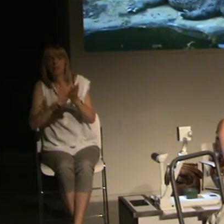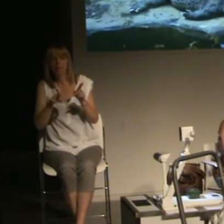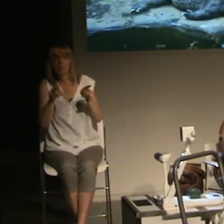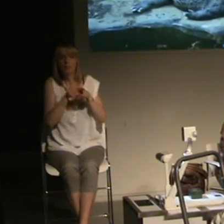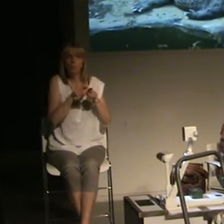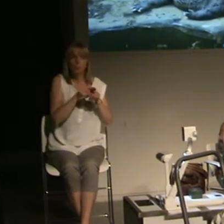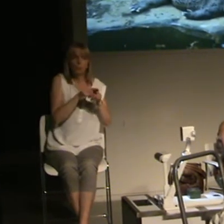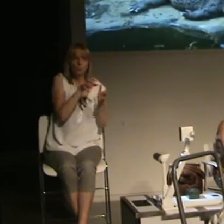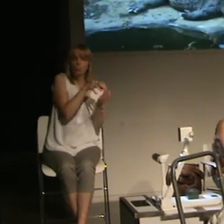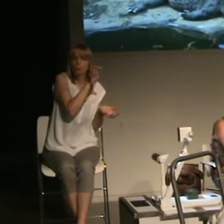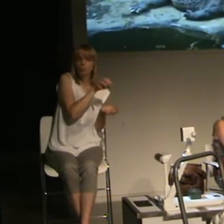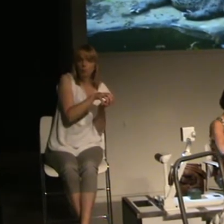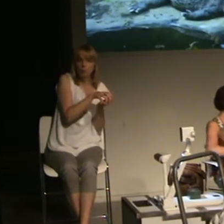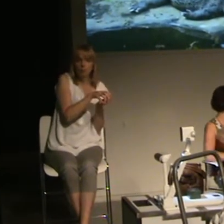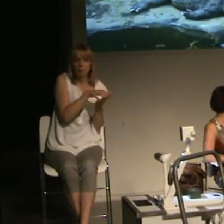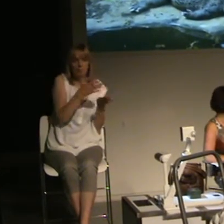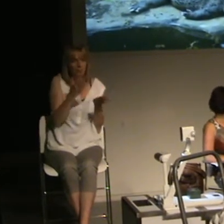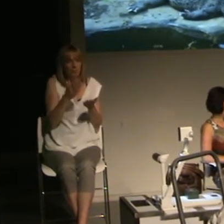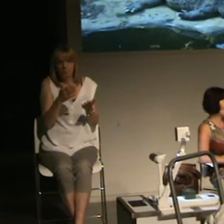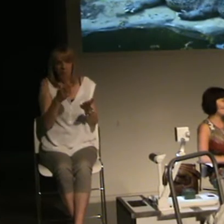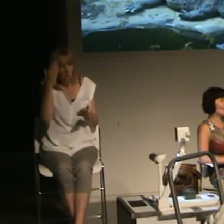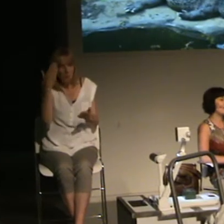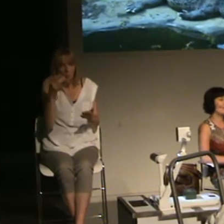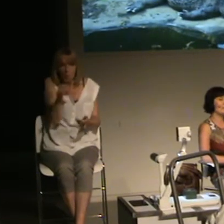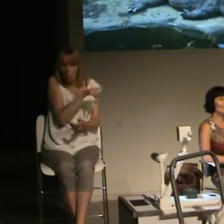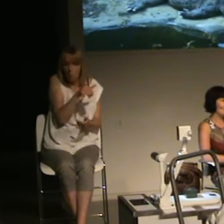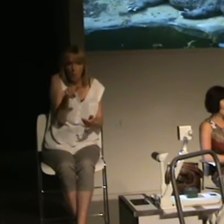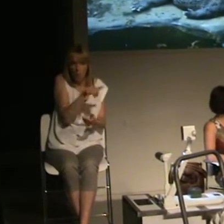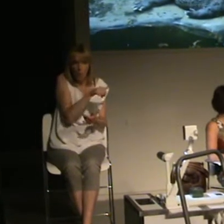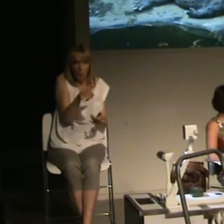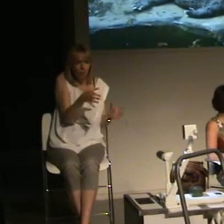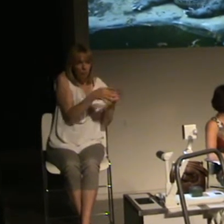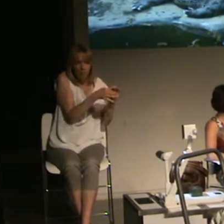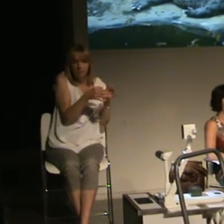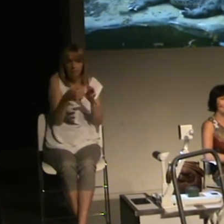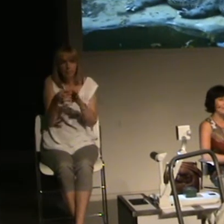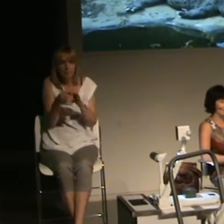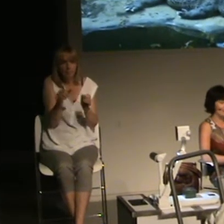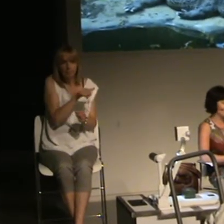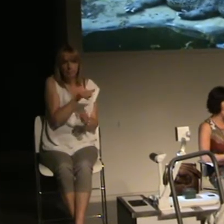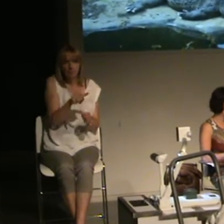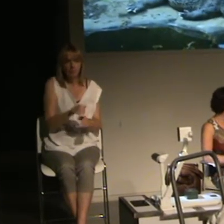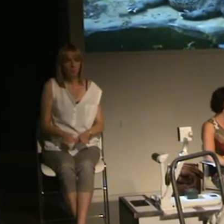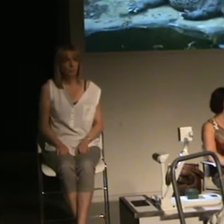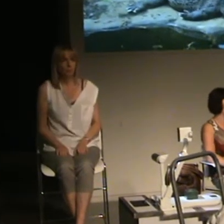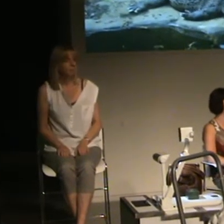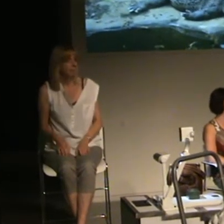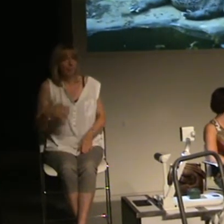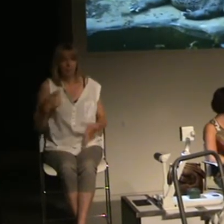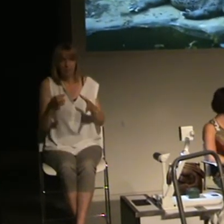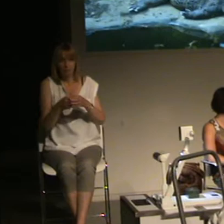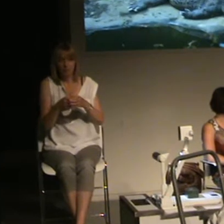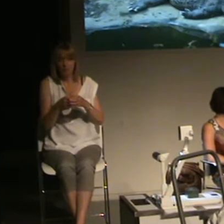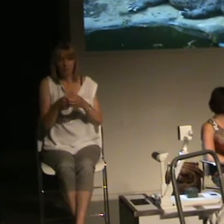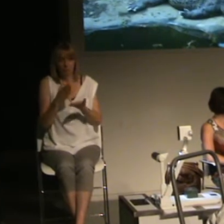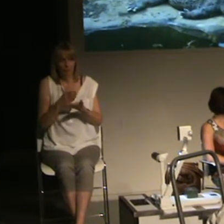two groups they're related to. It's a bit of a mystery. You wouldn't think that with a living species there would still be mysteries, but there are plenty.